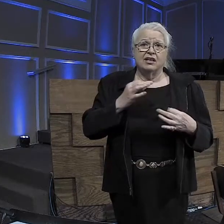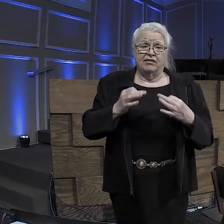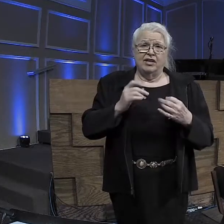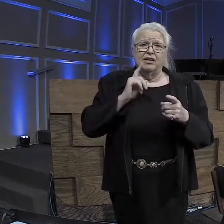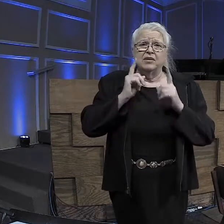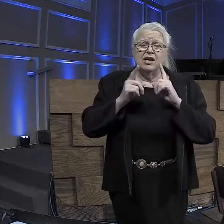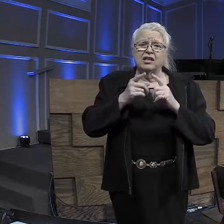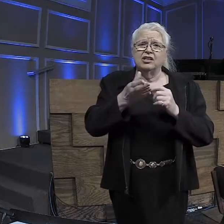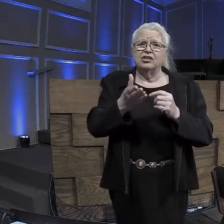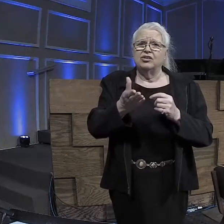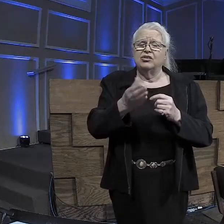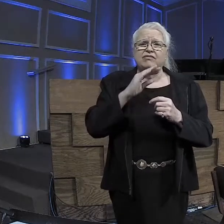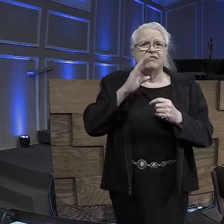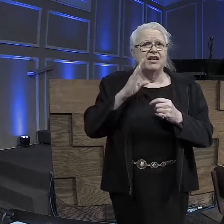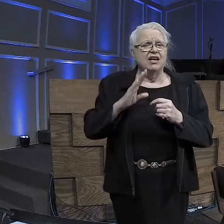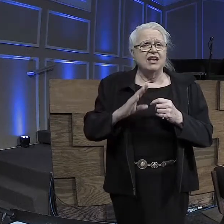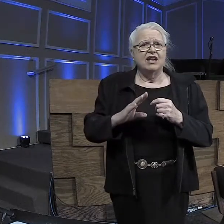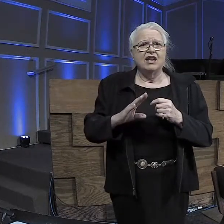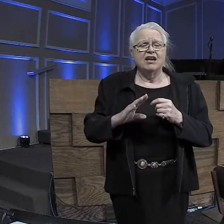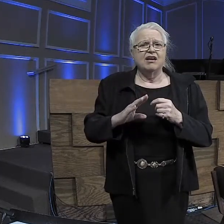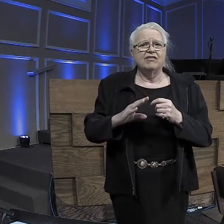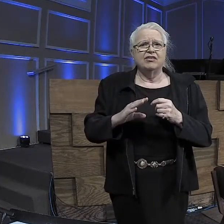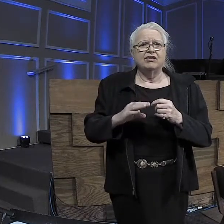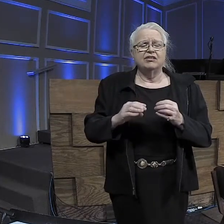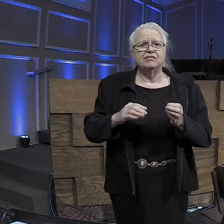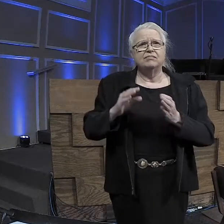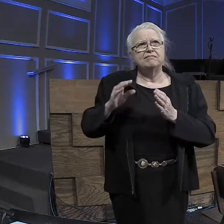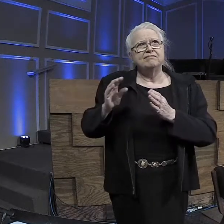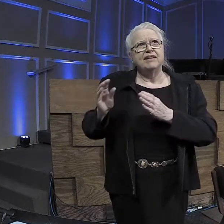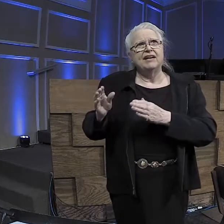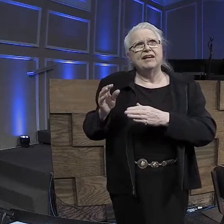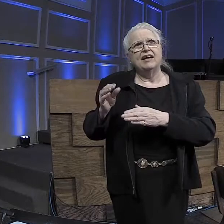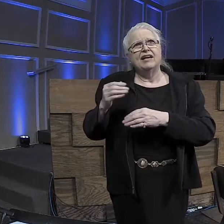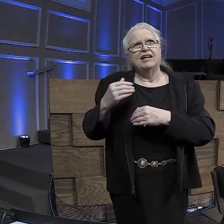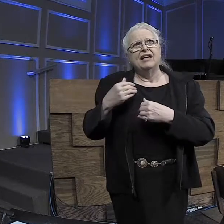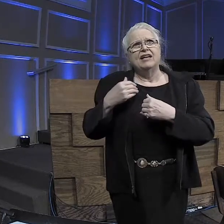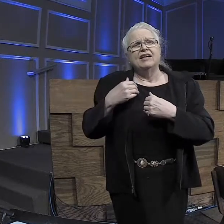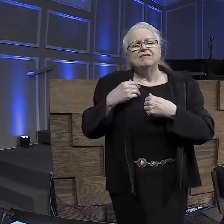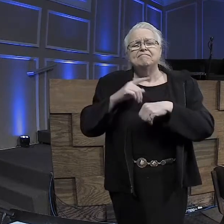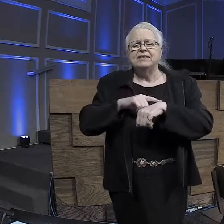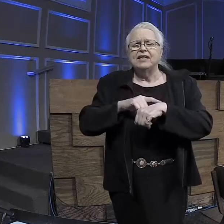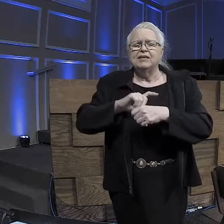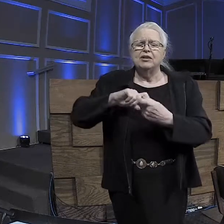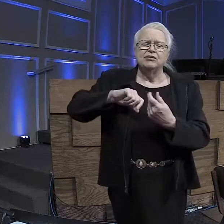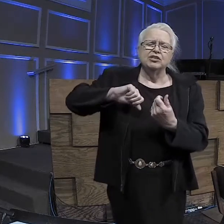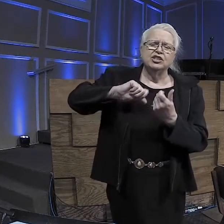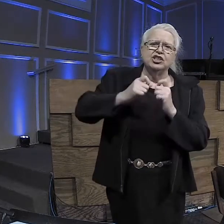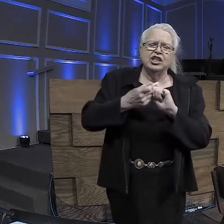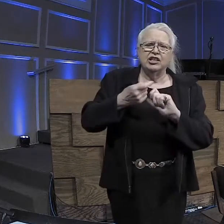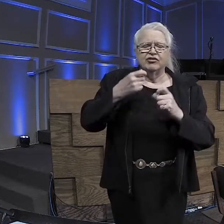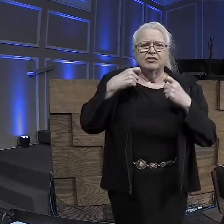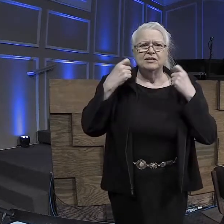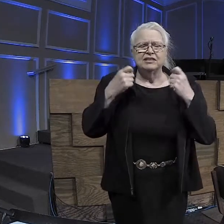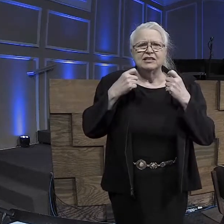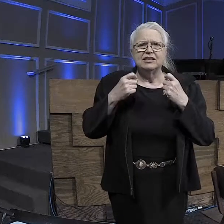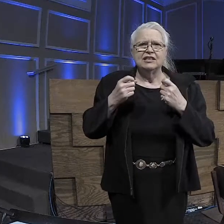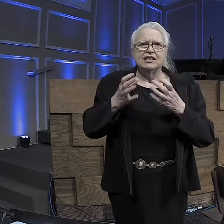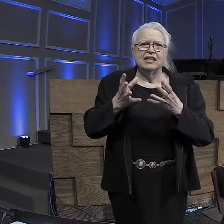and you never can cite a time when you turned from sin and gave your heart to Christ, maybe today's your